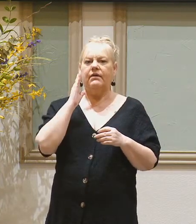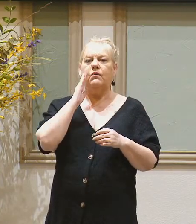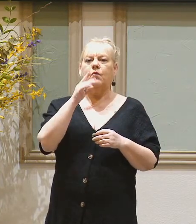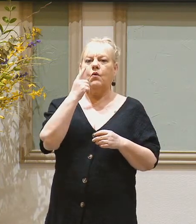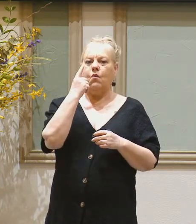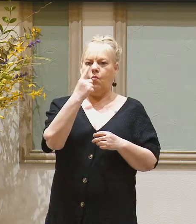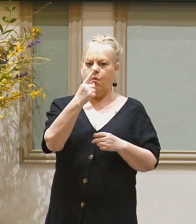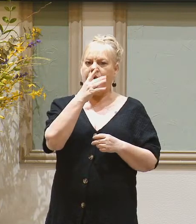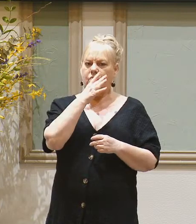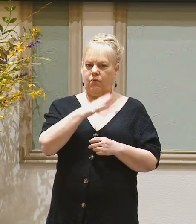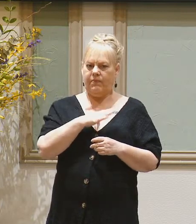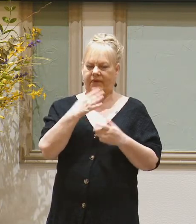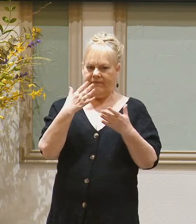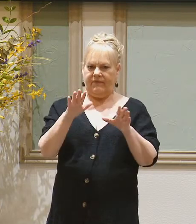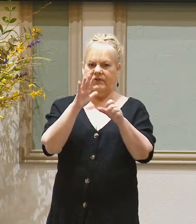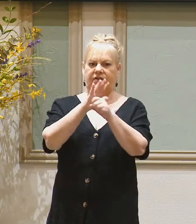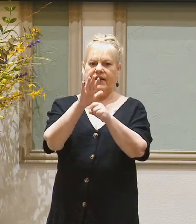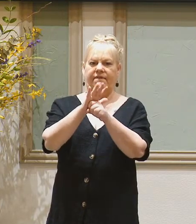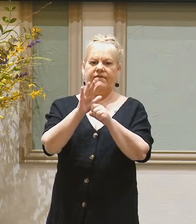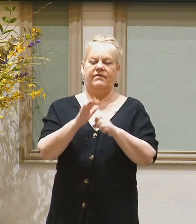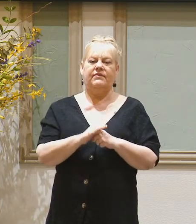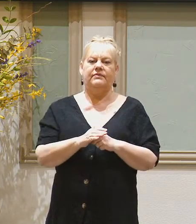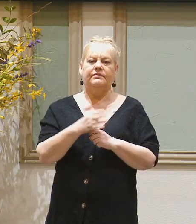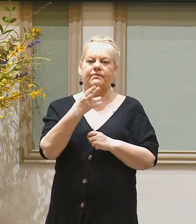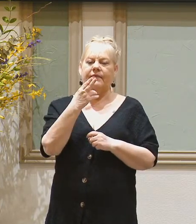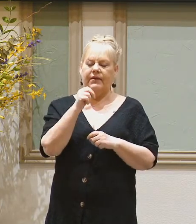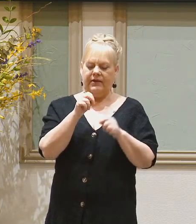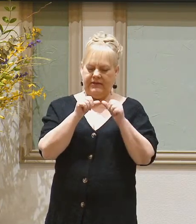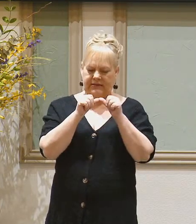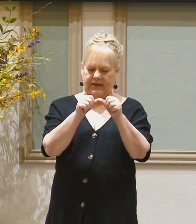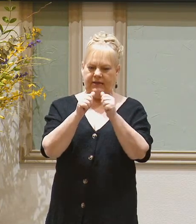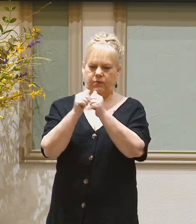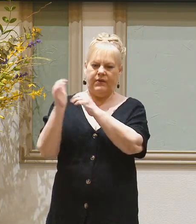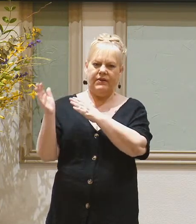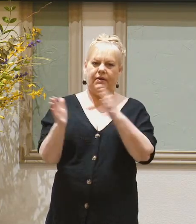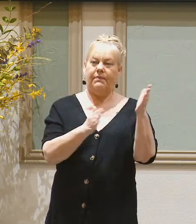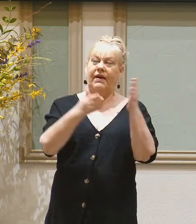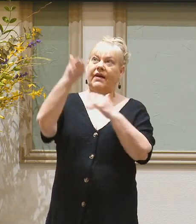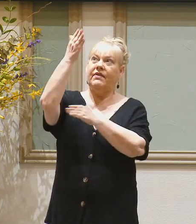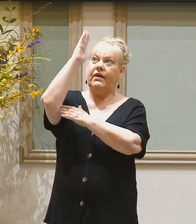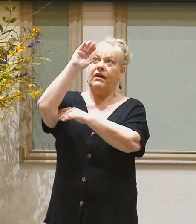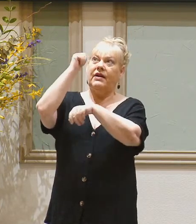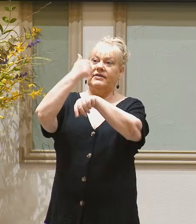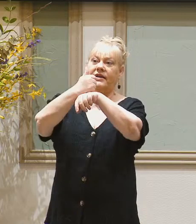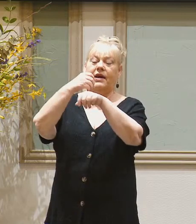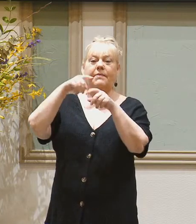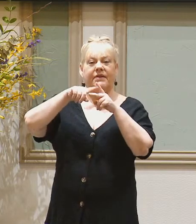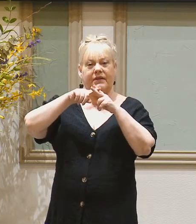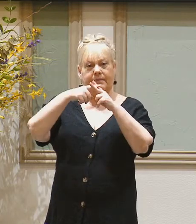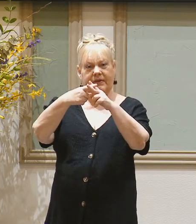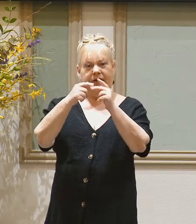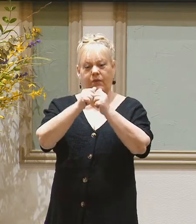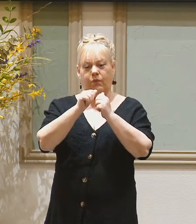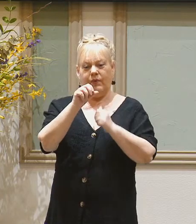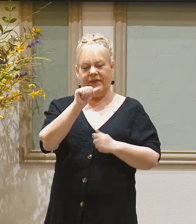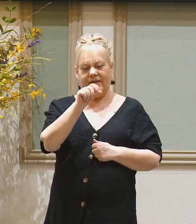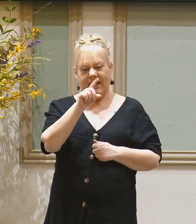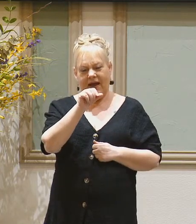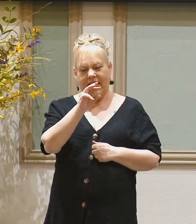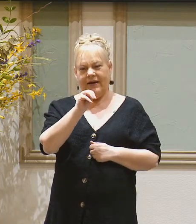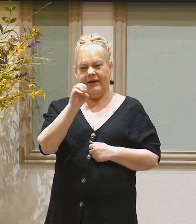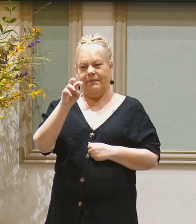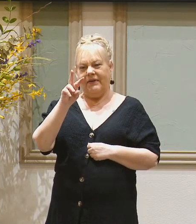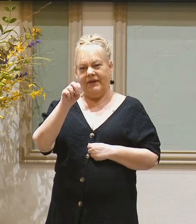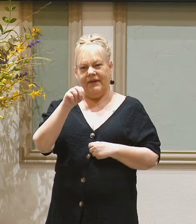a one-woman man. He sticks with the plan that God set up in the beginning with Adam and Eve in the Garden